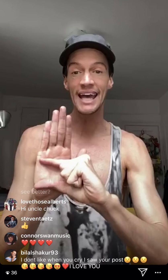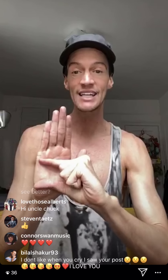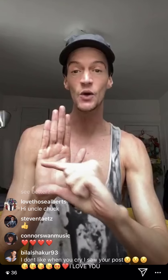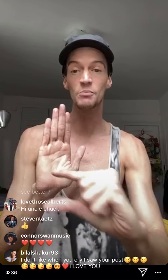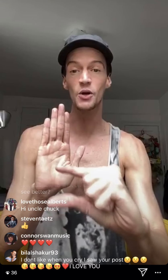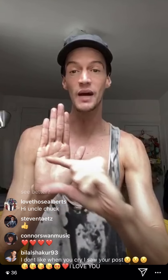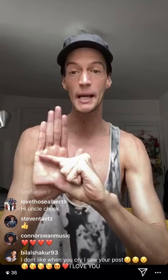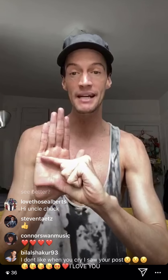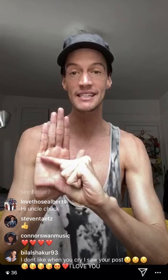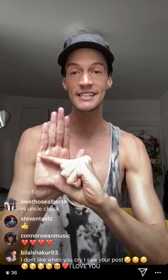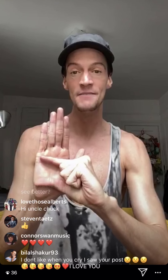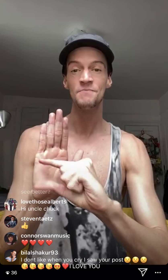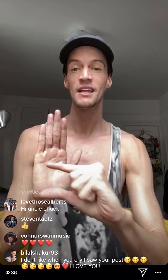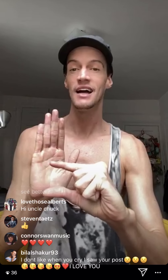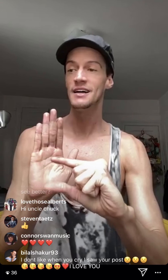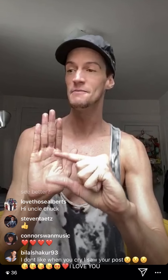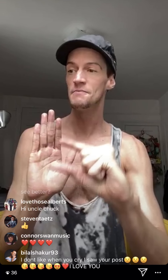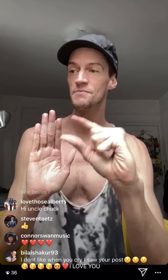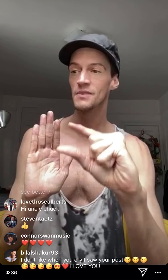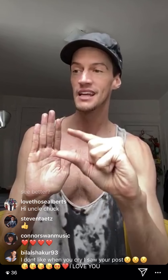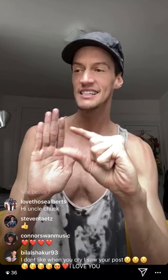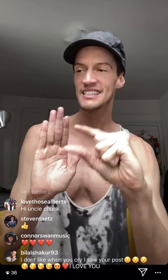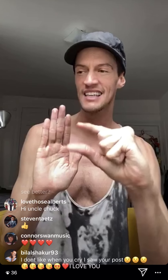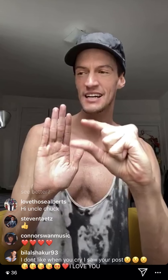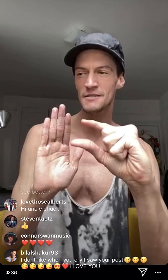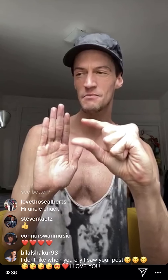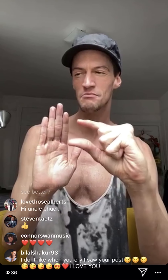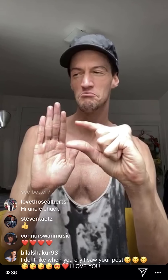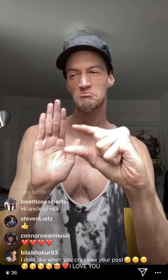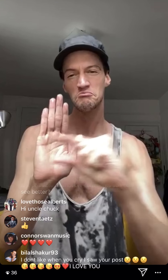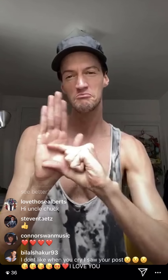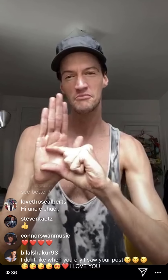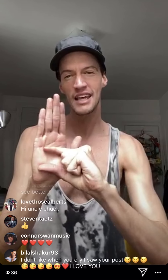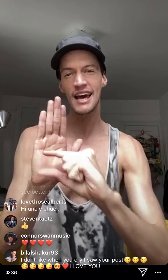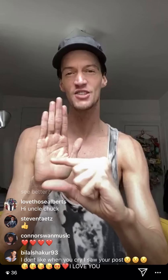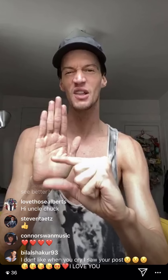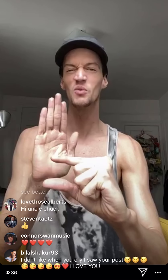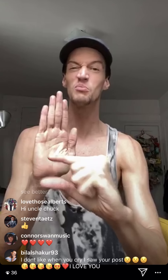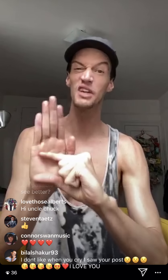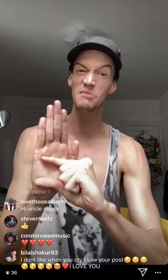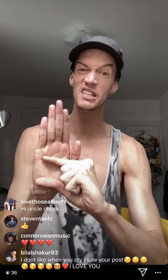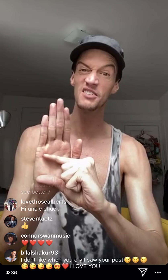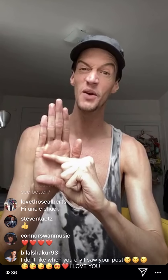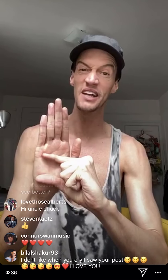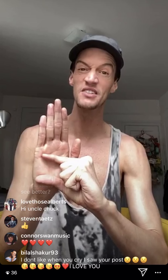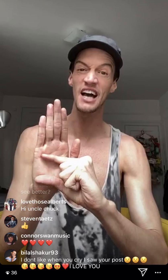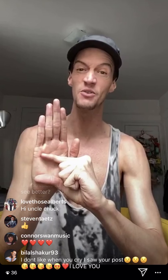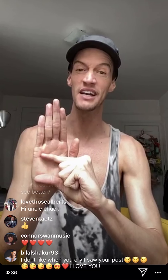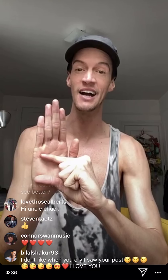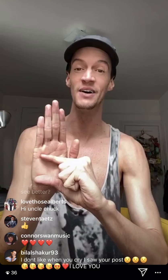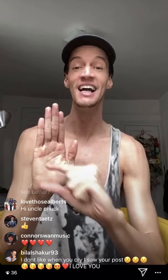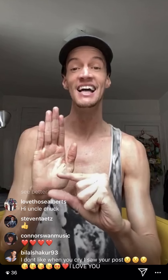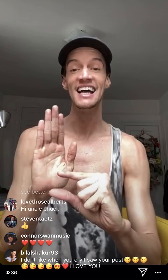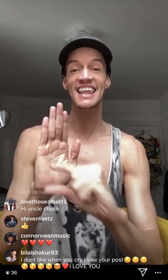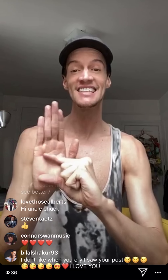ban, or prohibit. It's Yeah, so like we're prohibited from going outside right now. That's similar